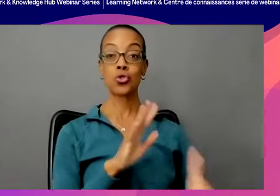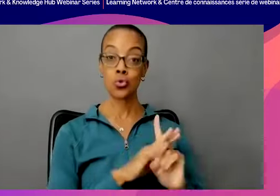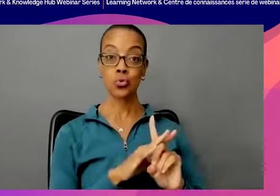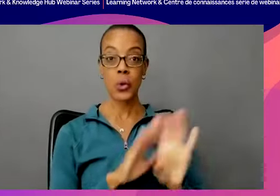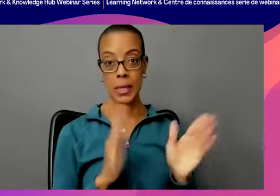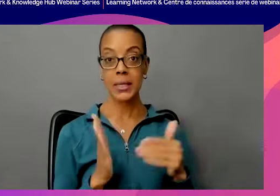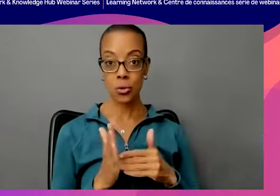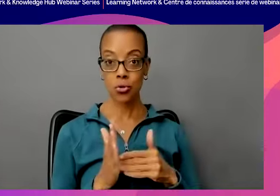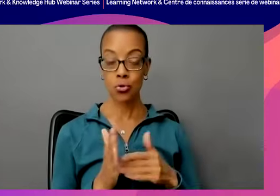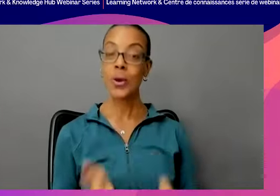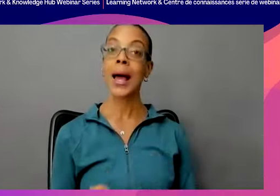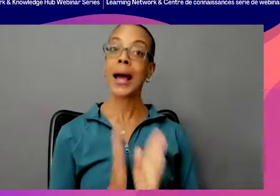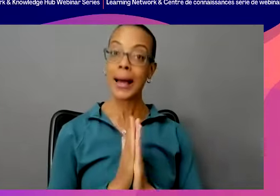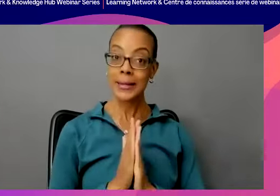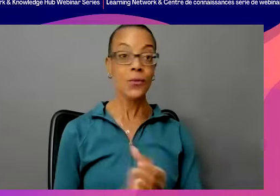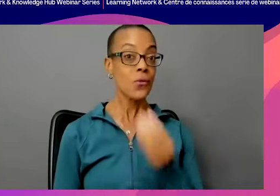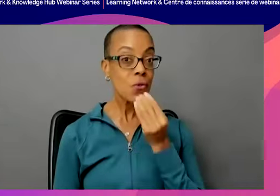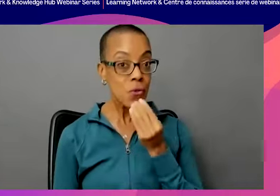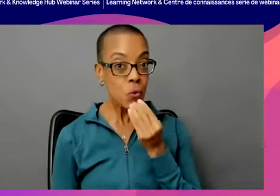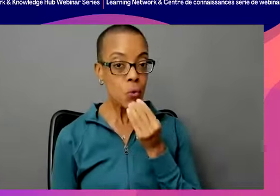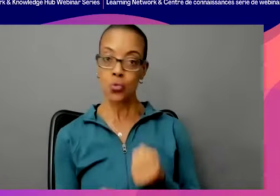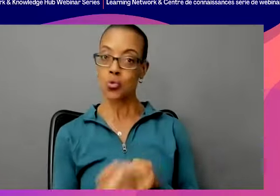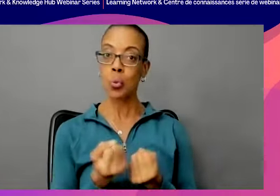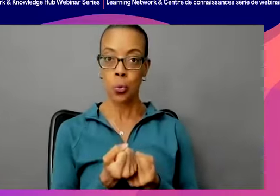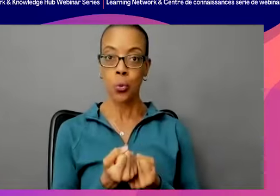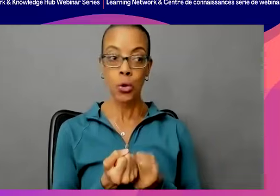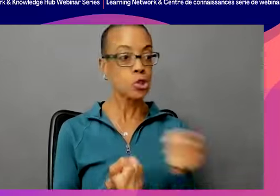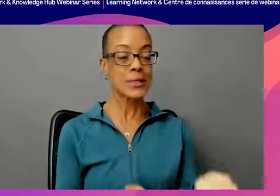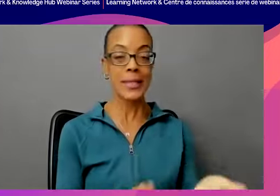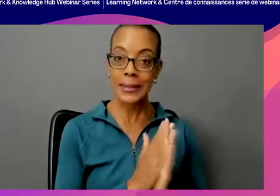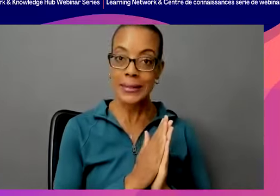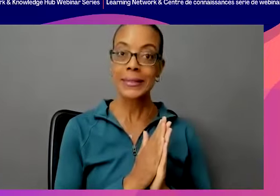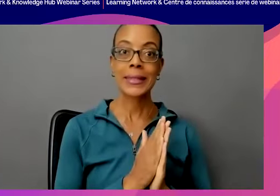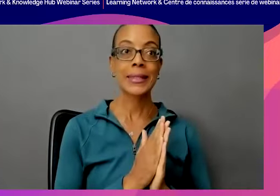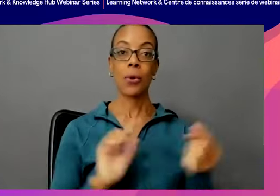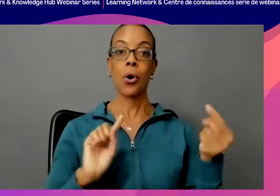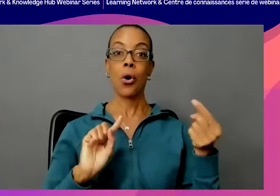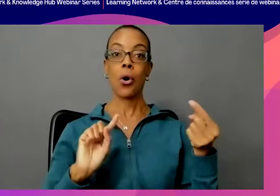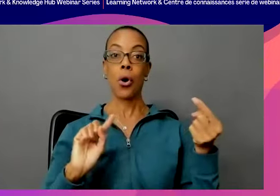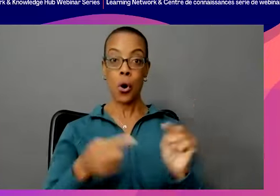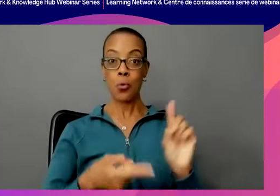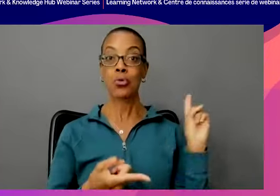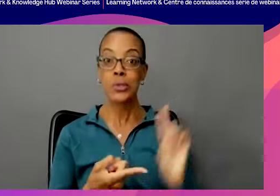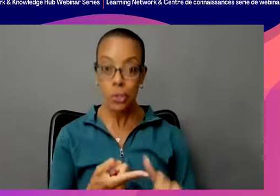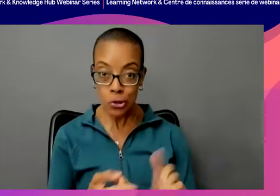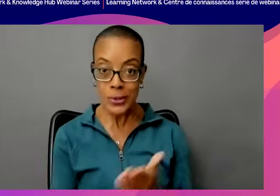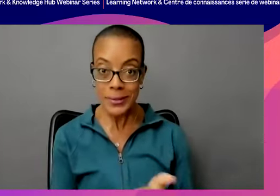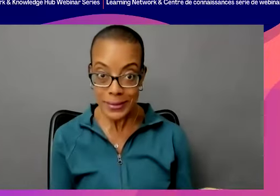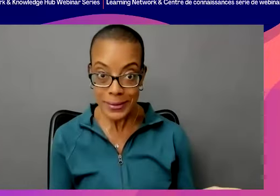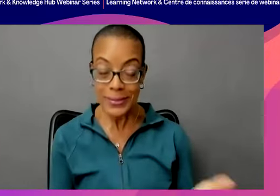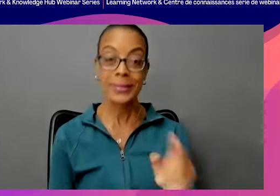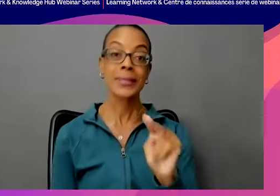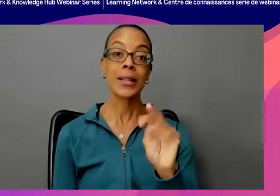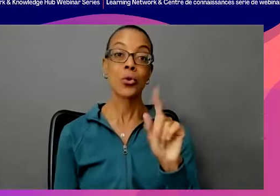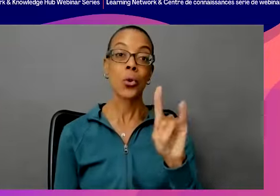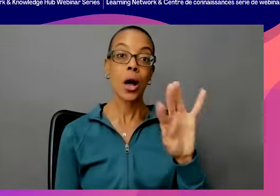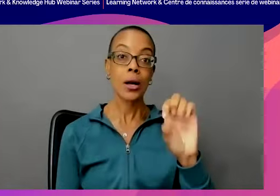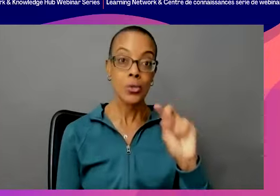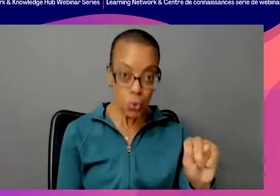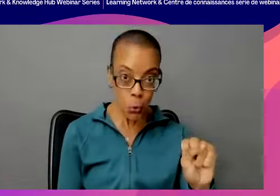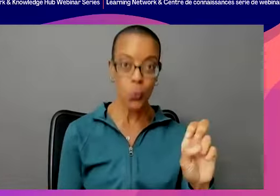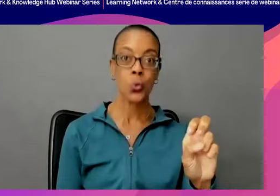drop-in. She's asking for food and supports. She's asking for harm reduction supplies and naloxone training.